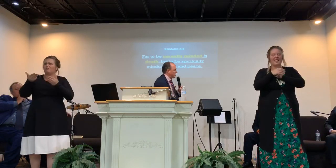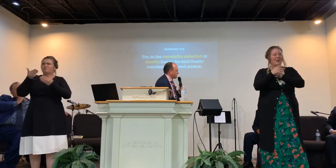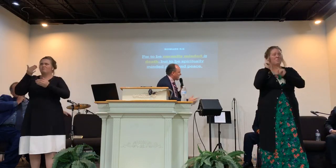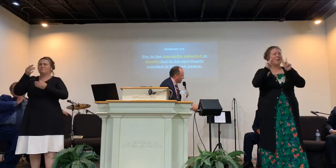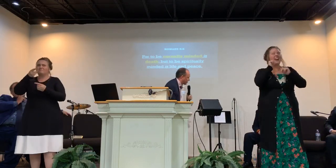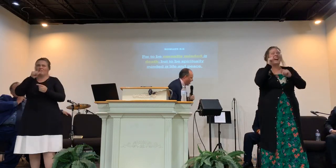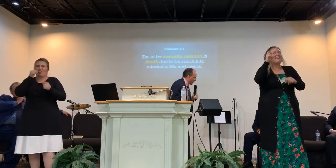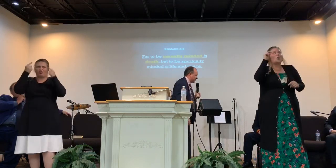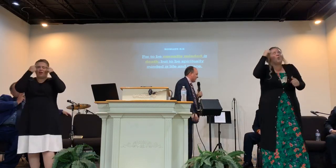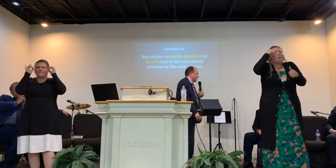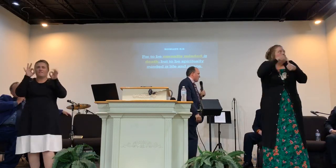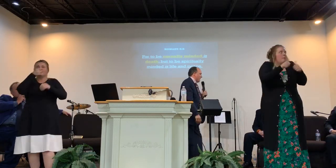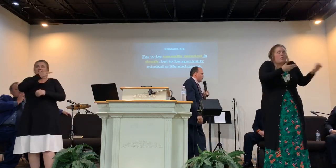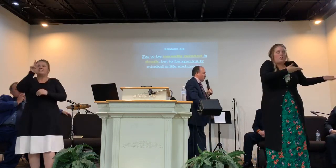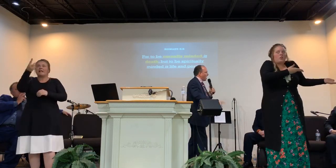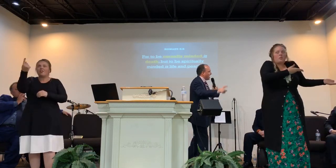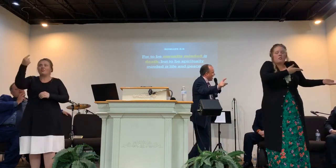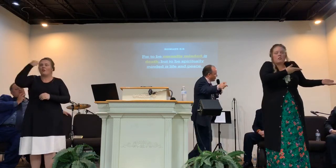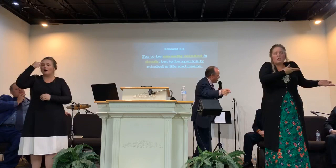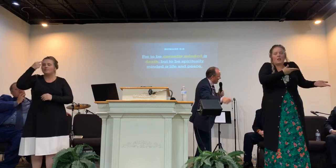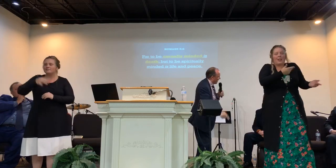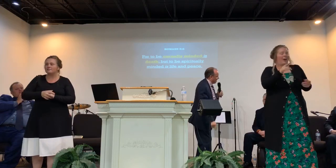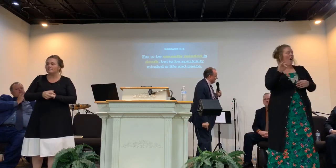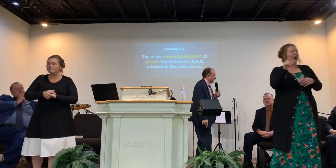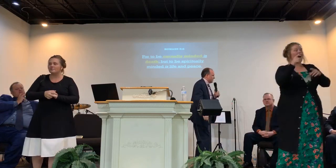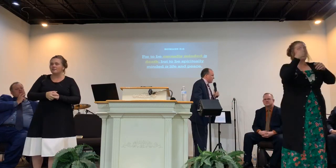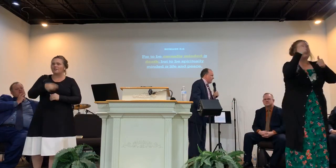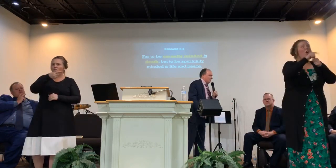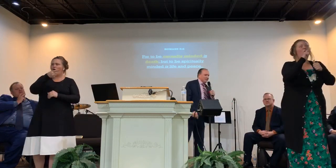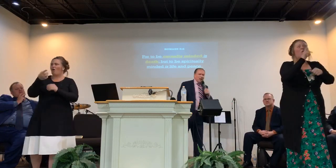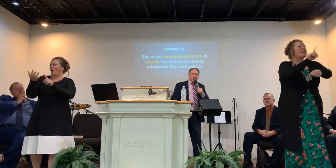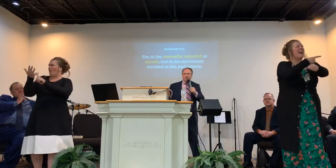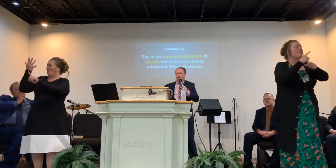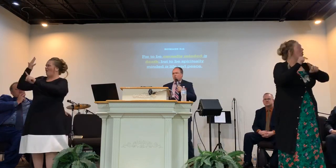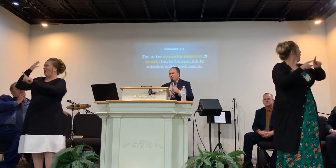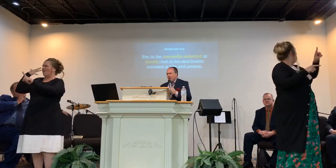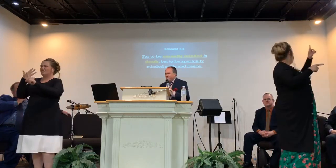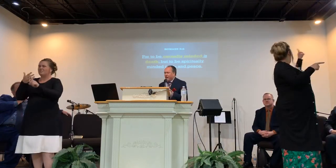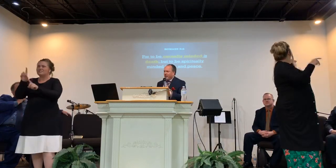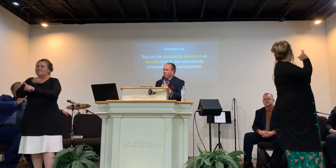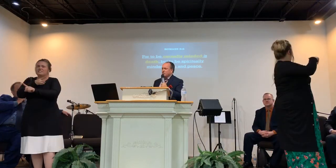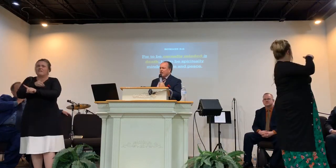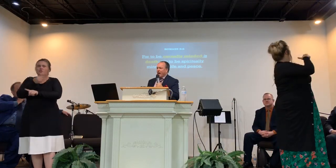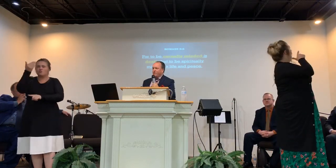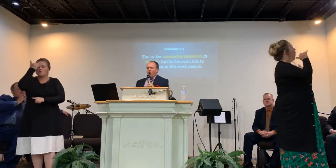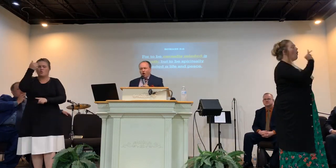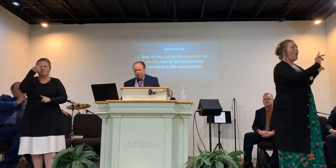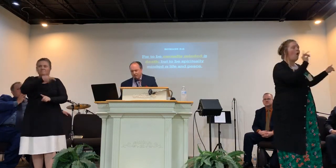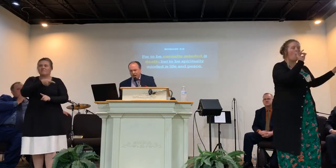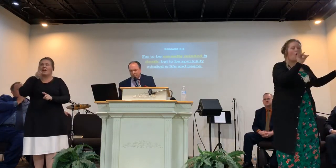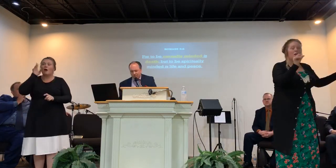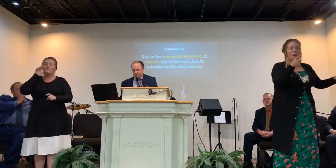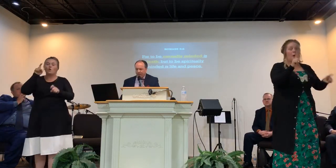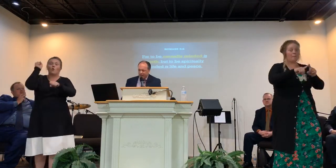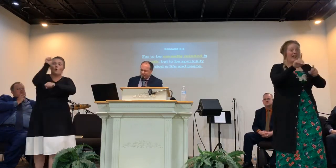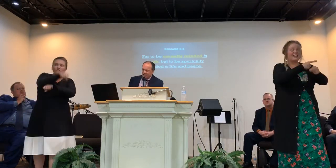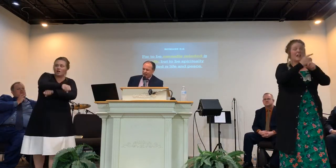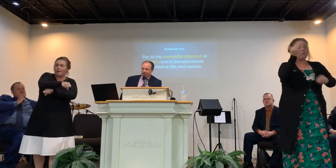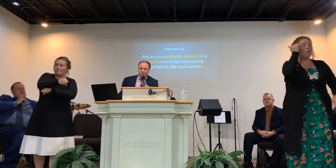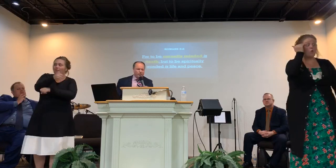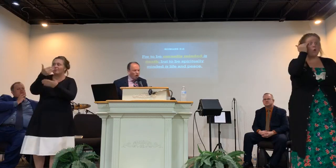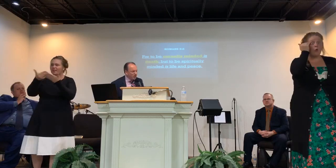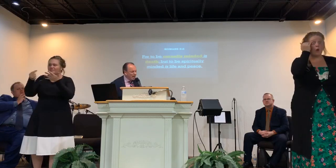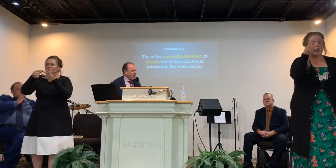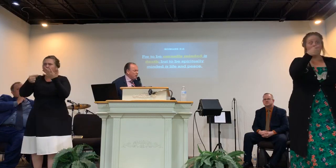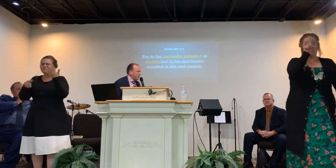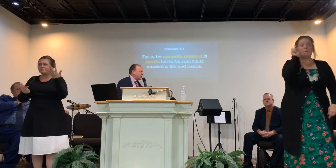wasn't even a second thought. He was way down the line. David knew that he was going to have to overcome some things.